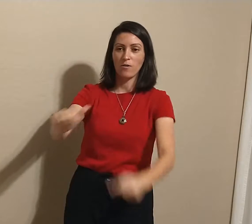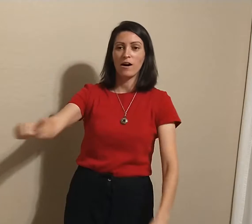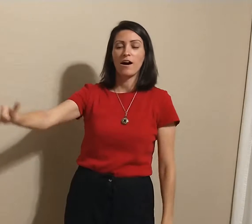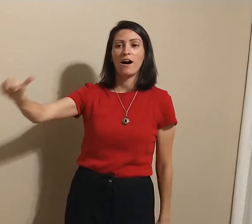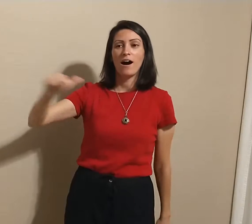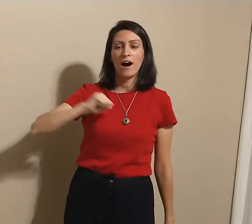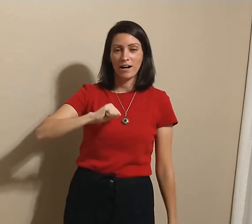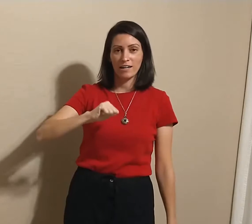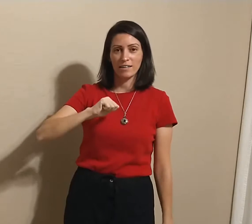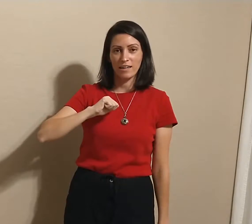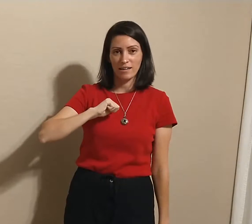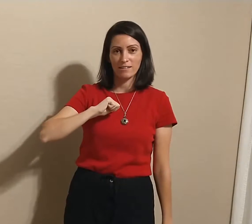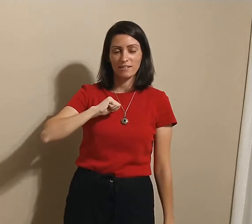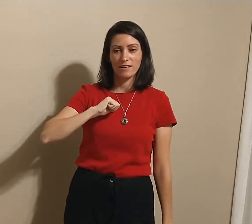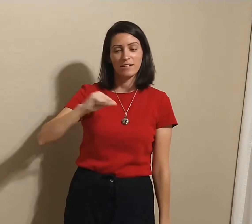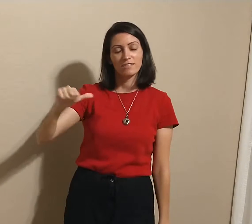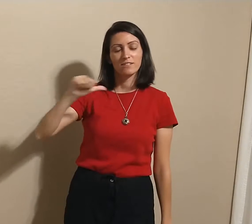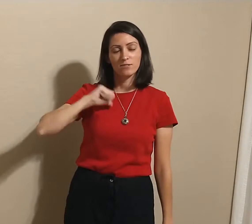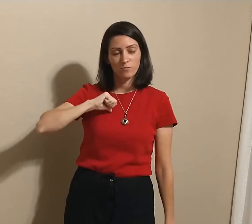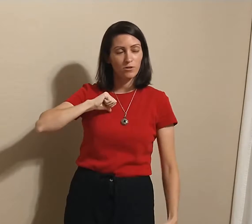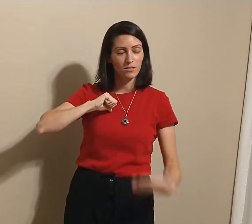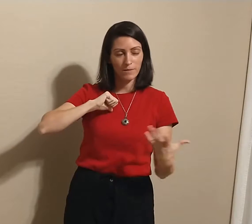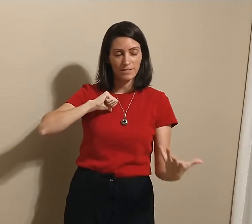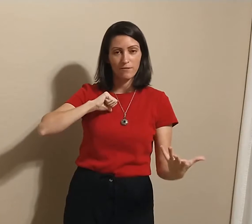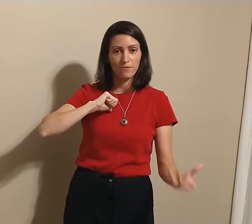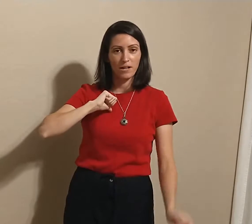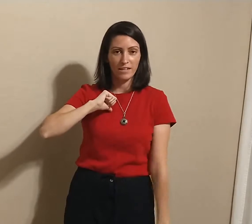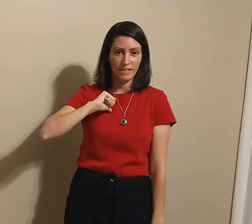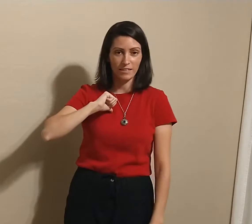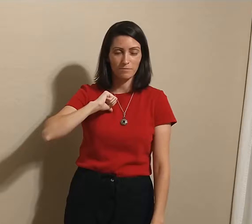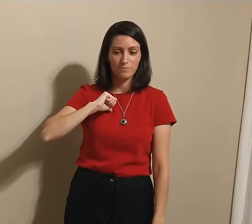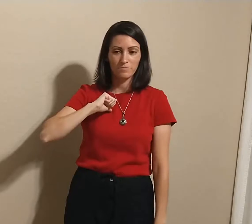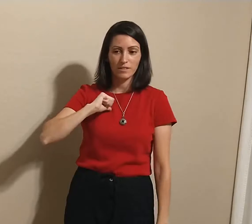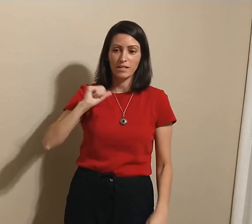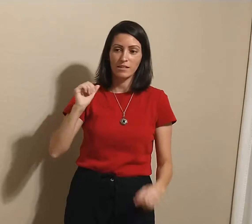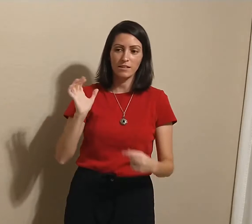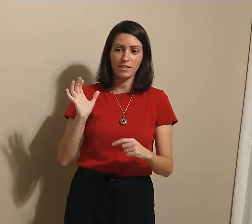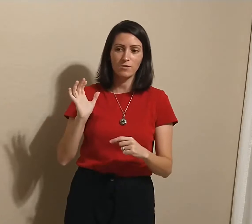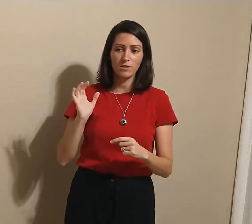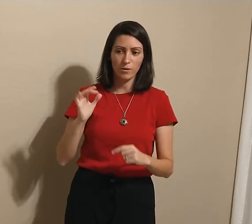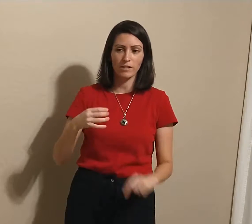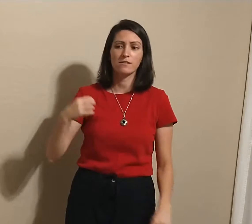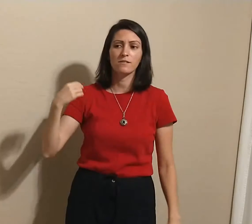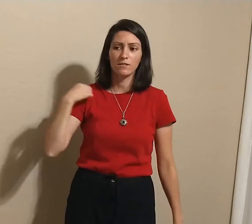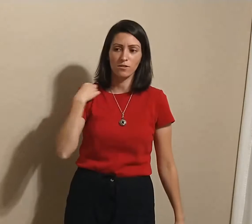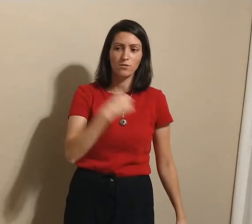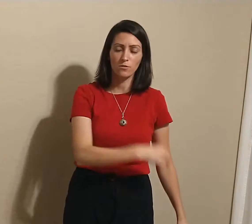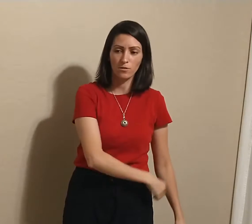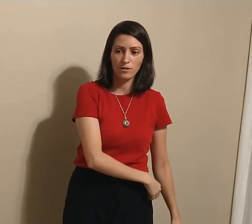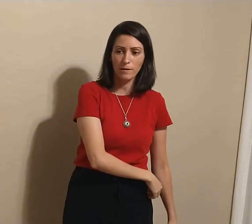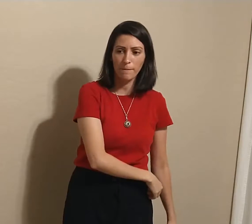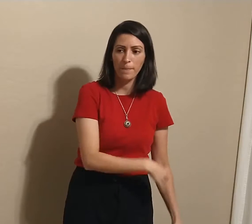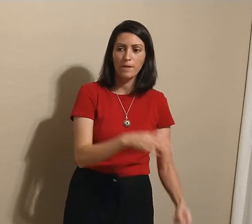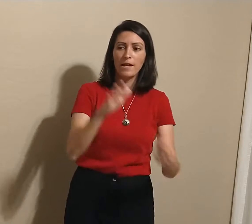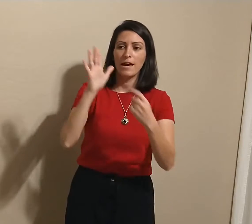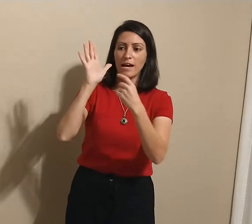how I can. I like to point to myself for I can. And I think they do it twice. The Lord